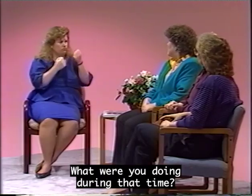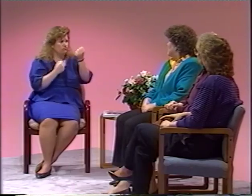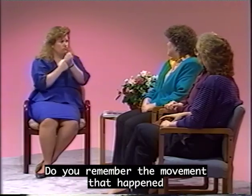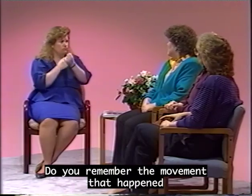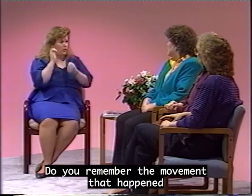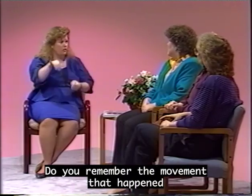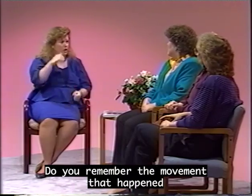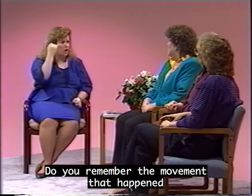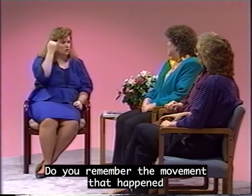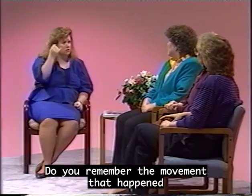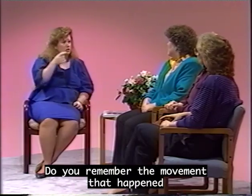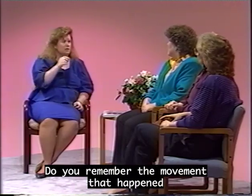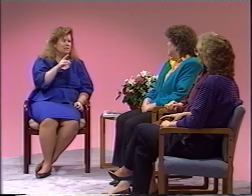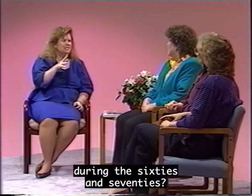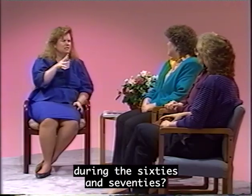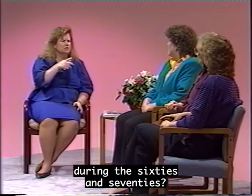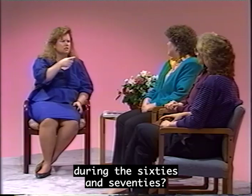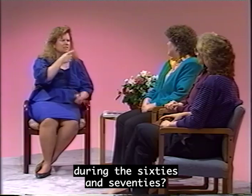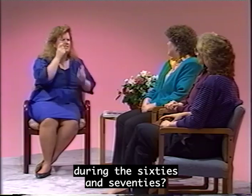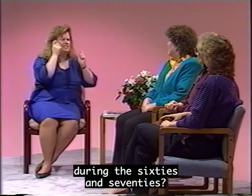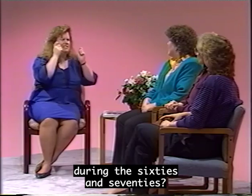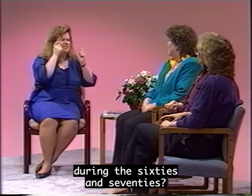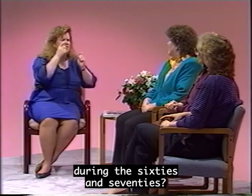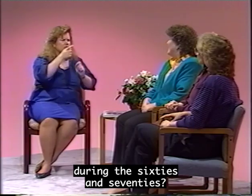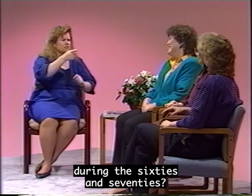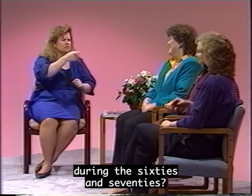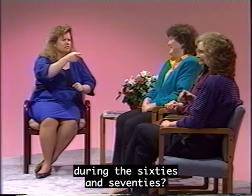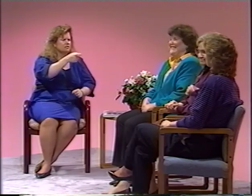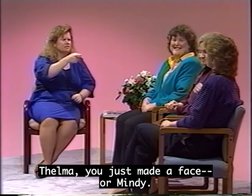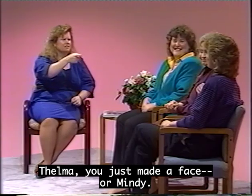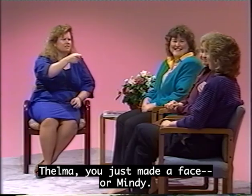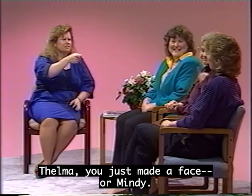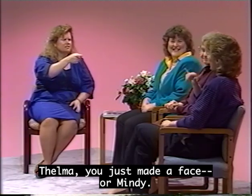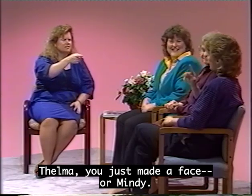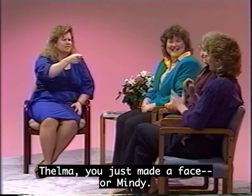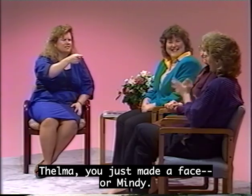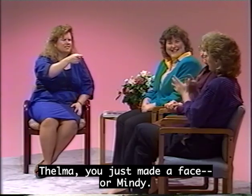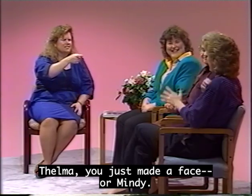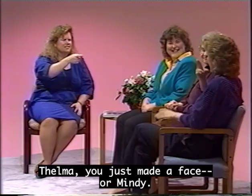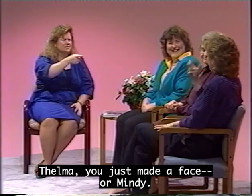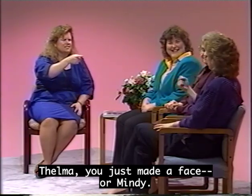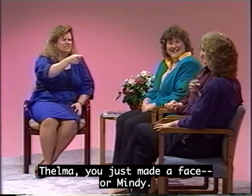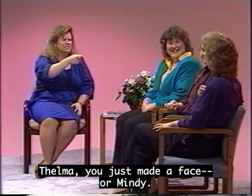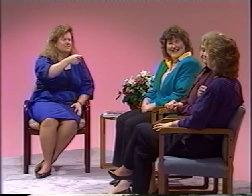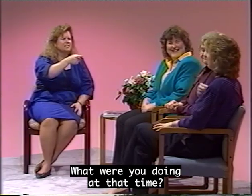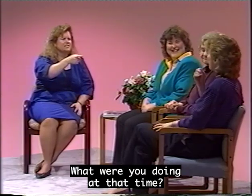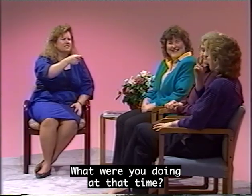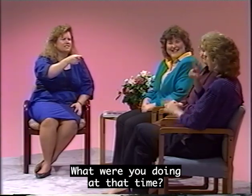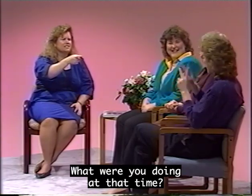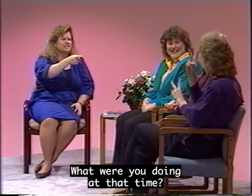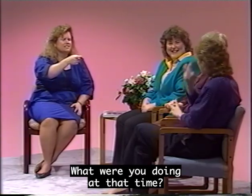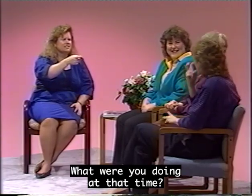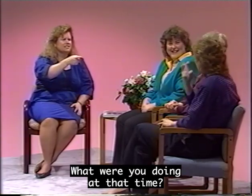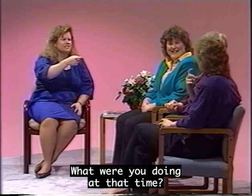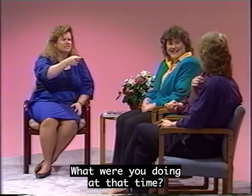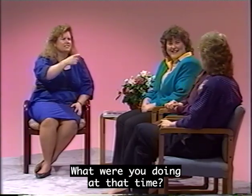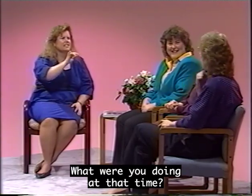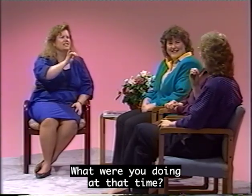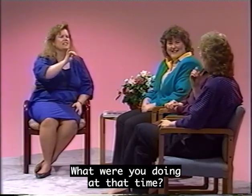remember the movement that happened during the 60s and 70s? Thelma, you just made a face. Or Mindy, what were you doing at that time?